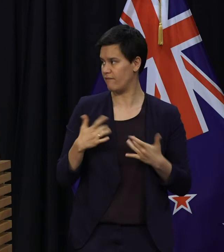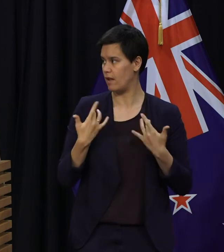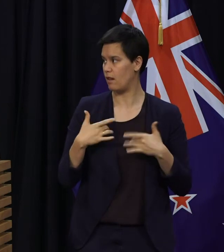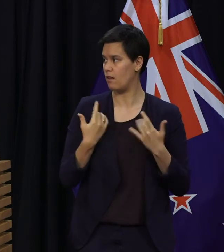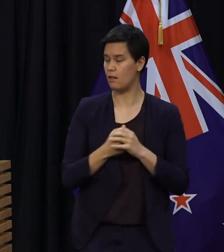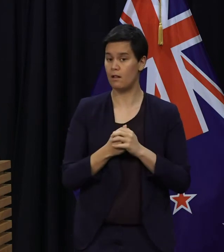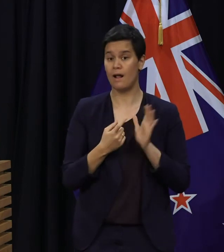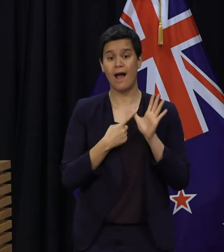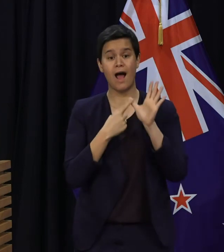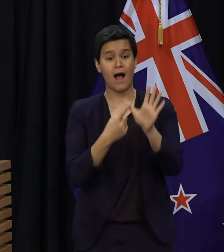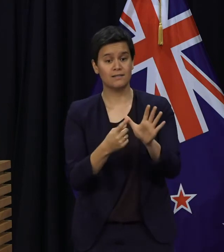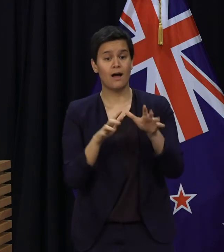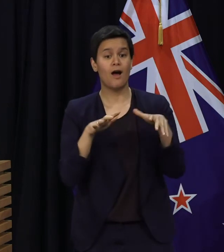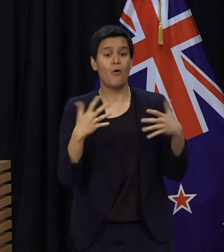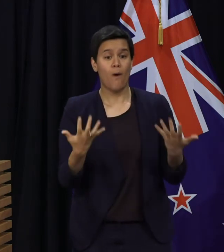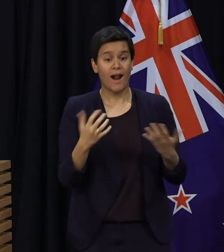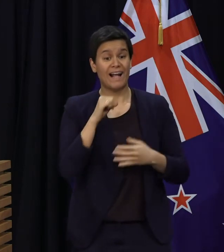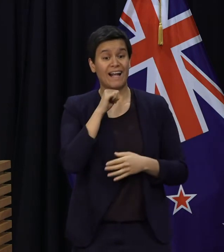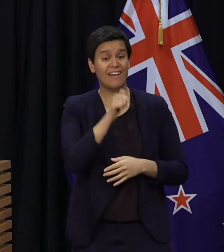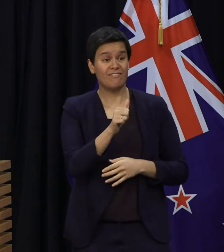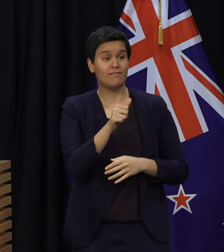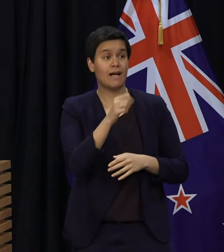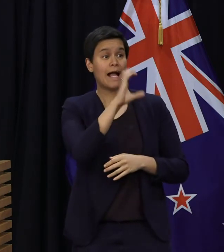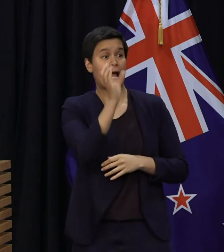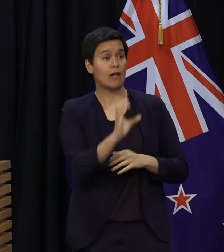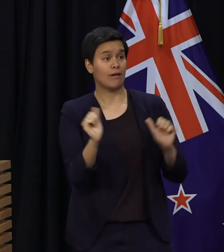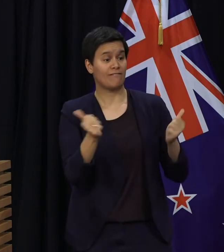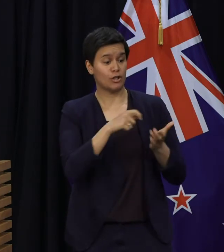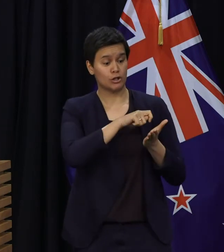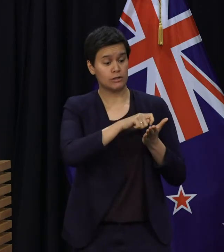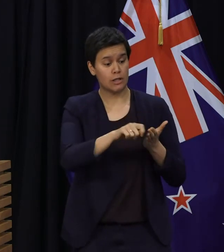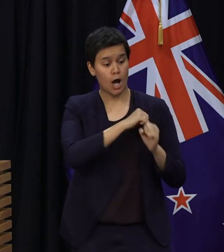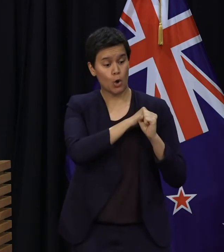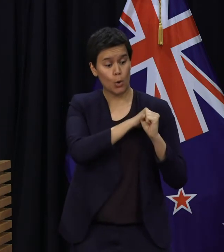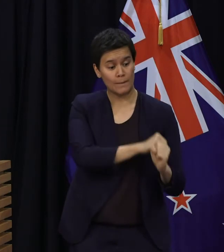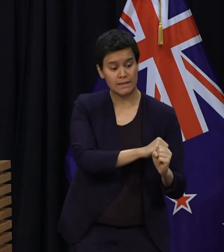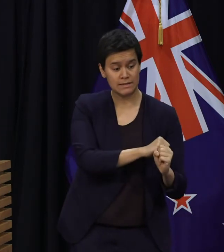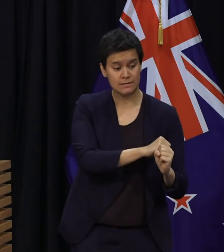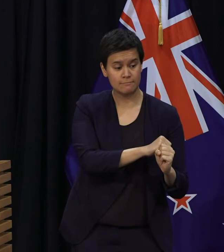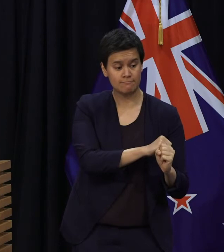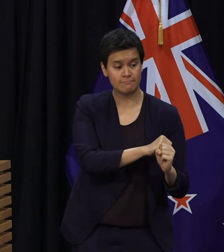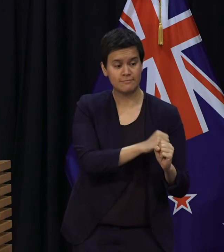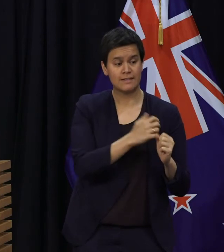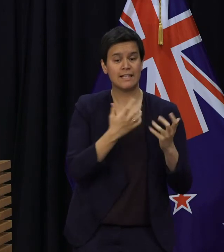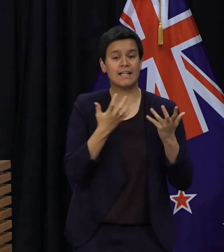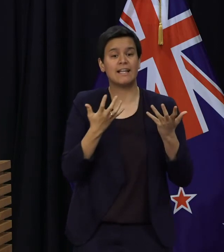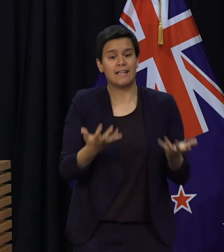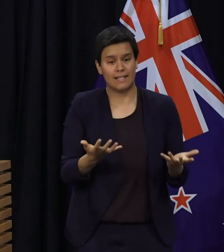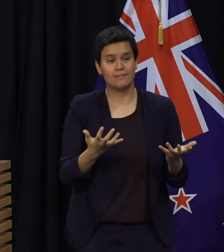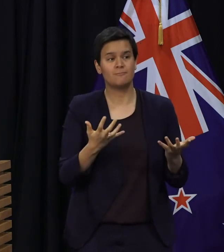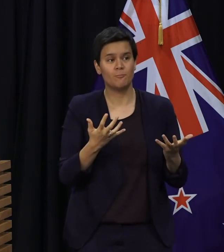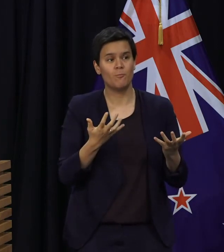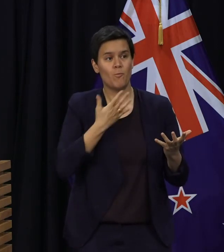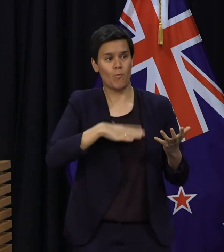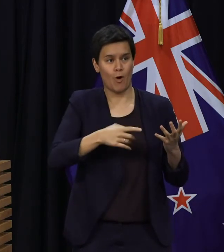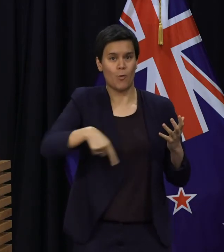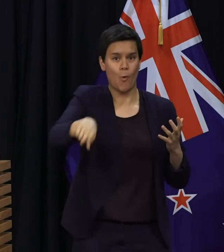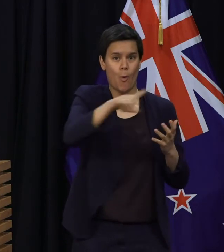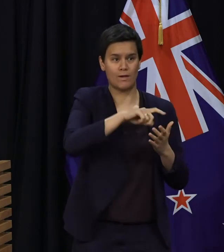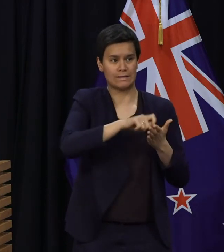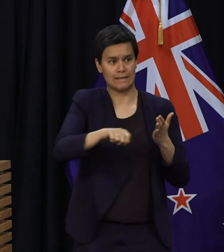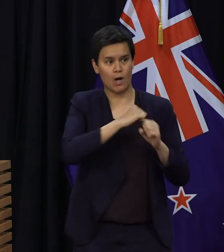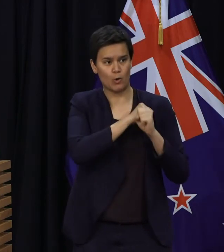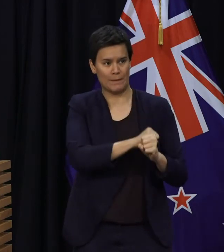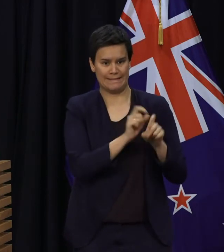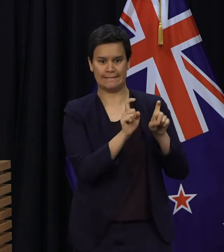expect that we would hold a strong belief that the most important thing would be widespread membership and engagement with that agreement. So it